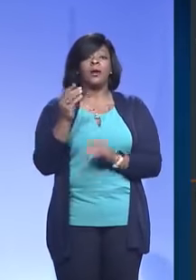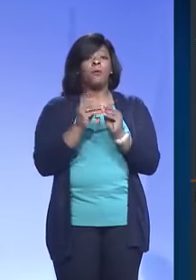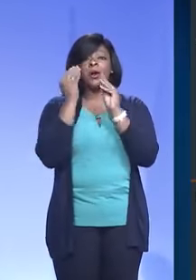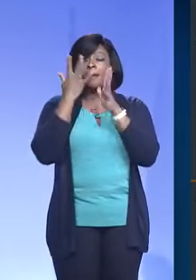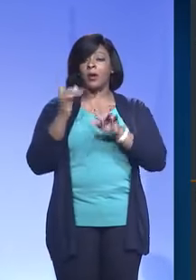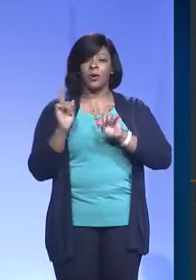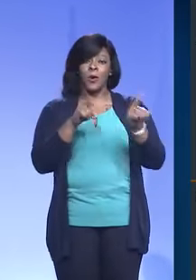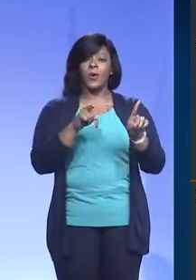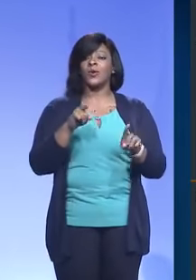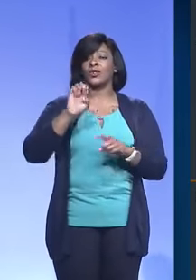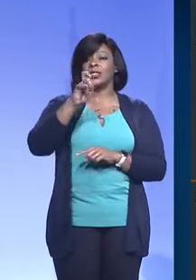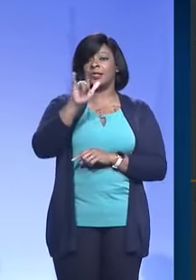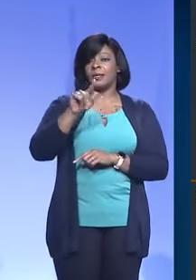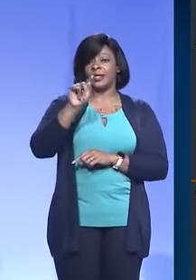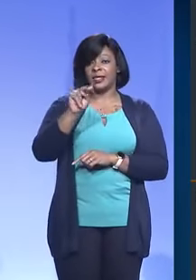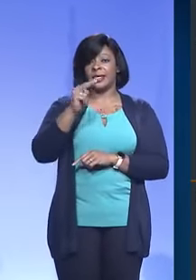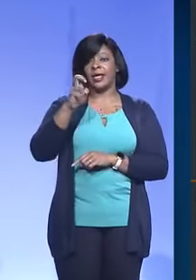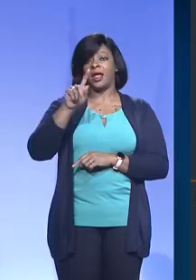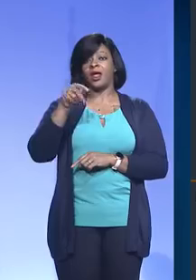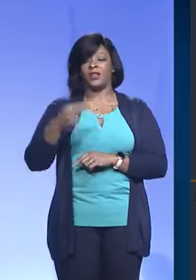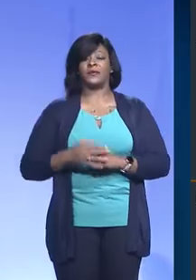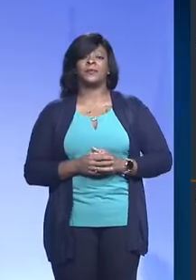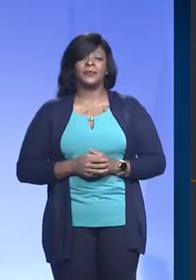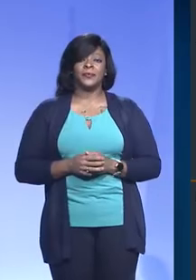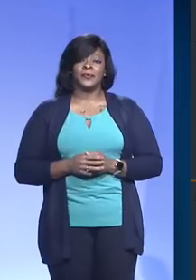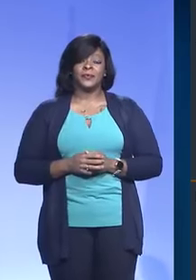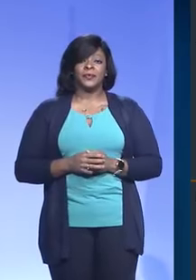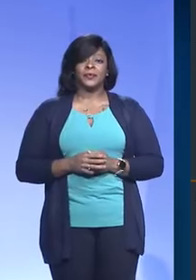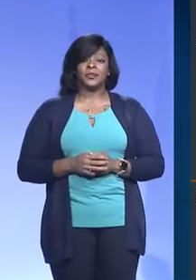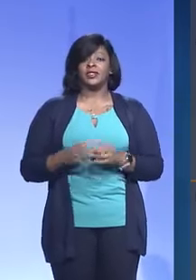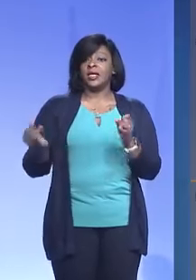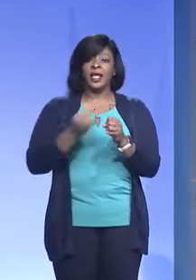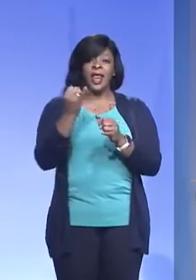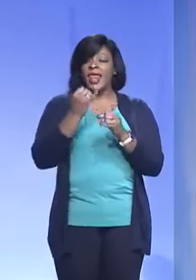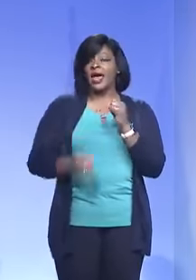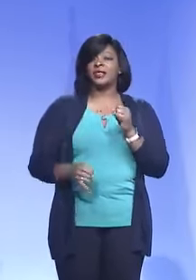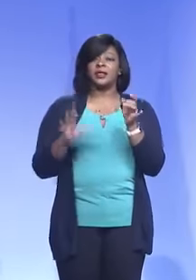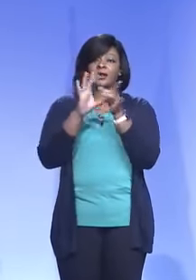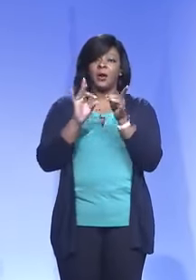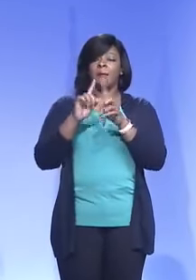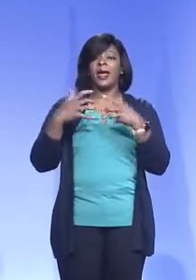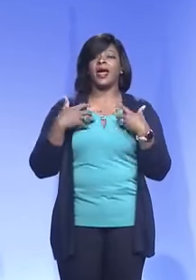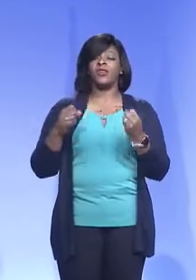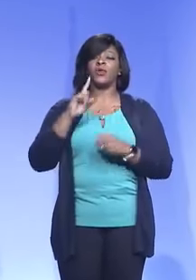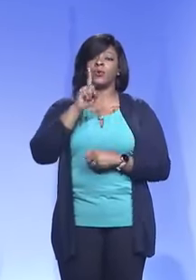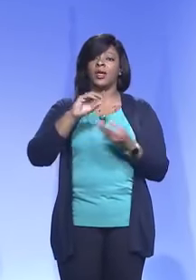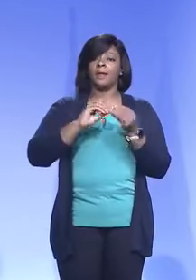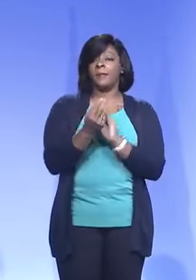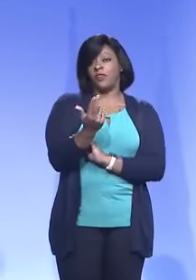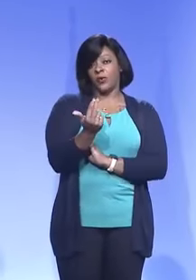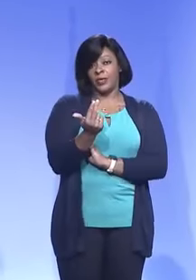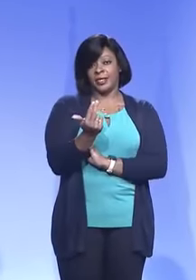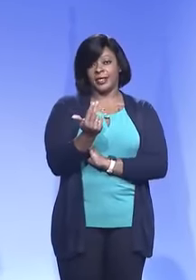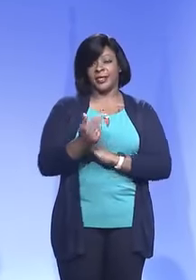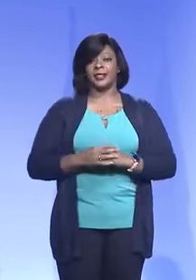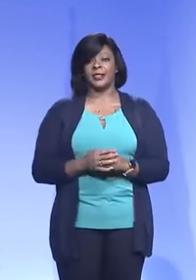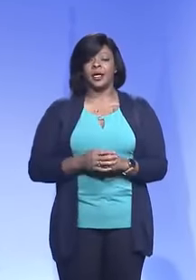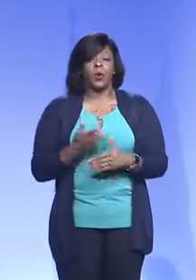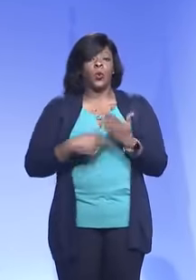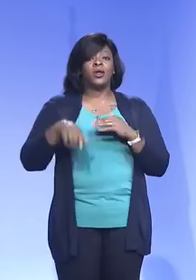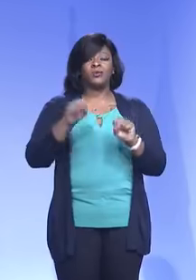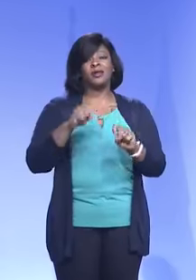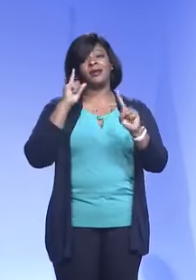go to Shelby TN Health. So last, I want to talk about Health Directive number 13 and what you